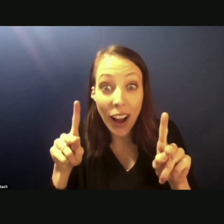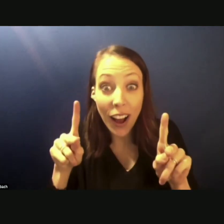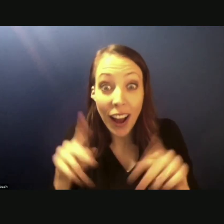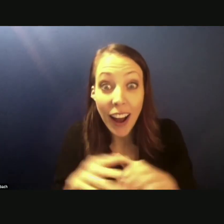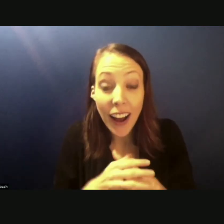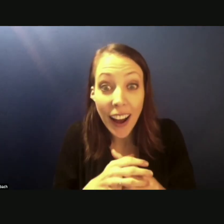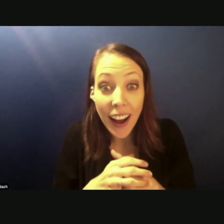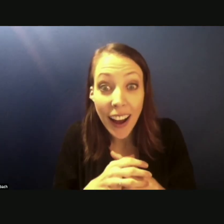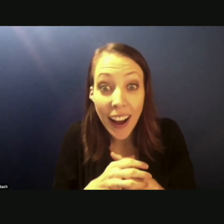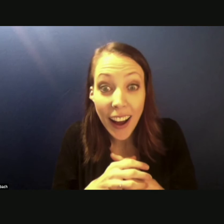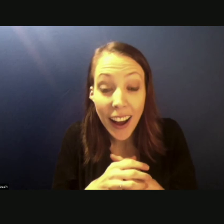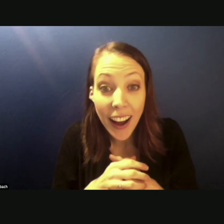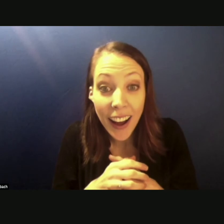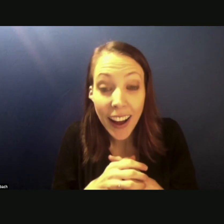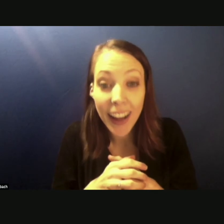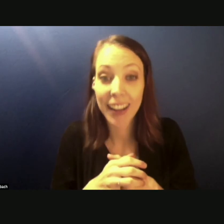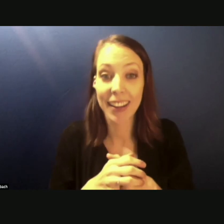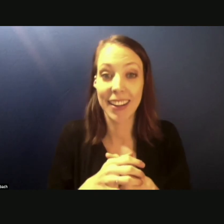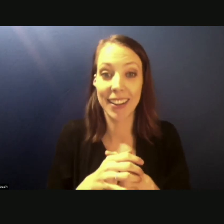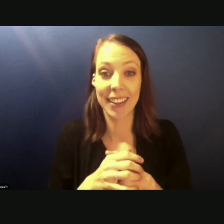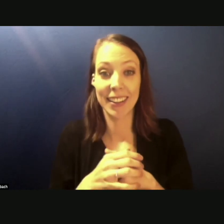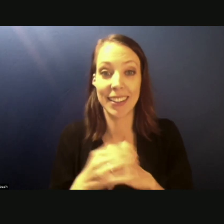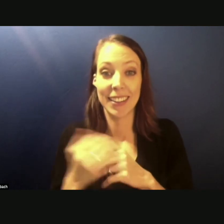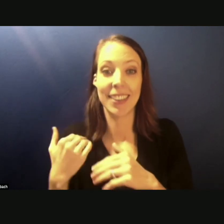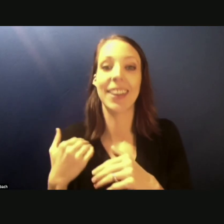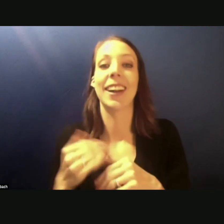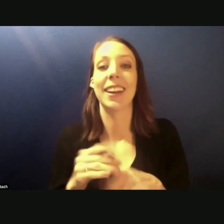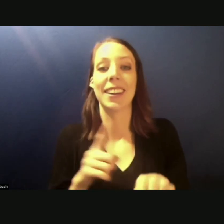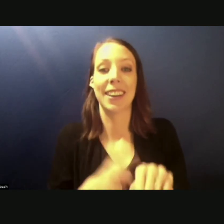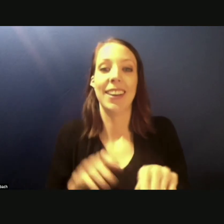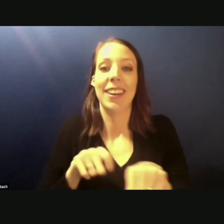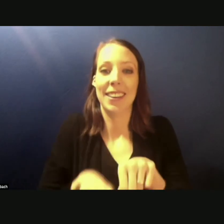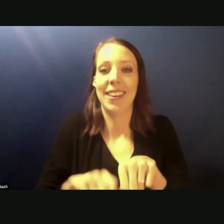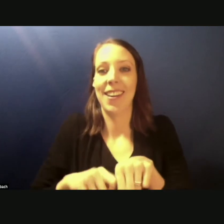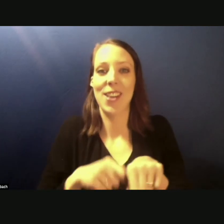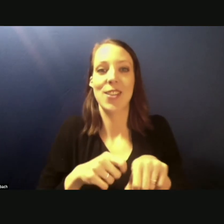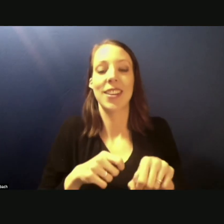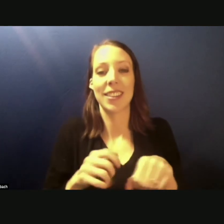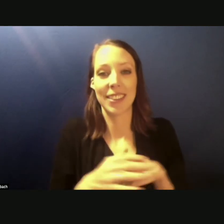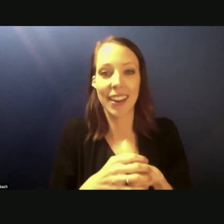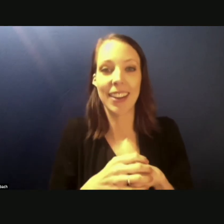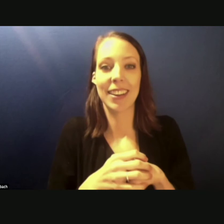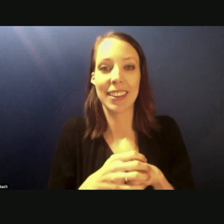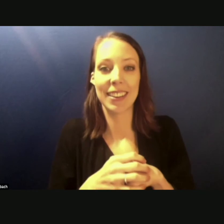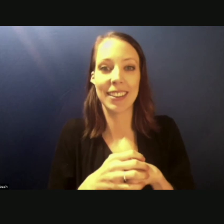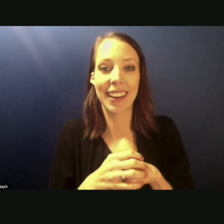And I was finally like given the responsibility to carve, and the line just kept